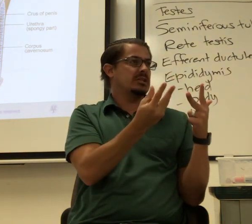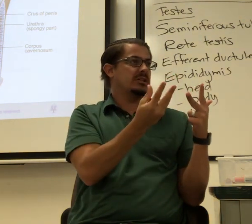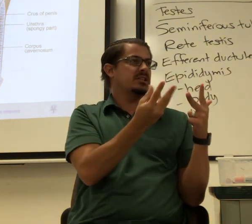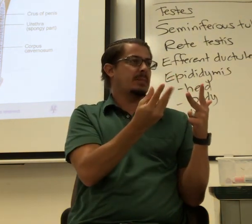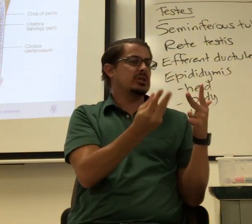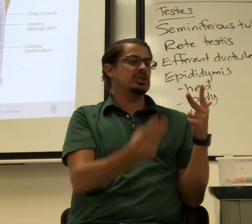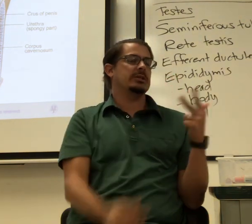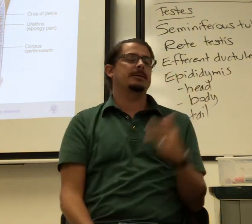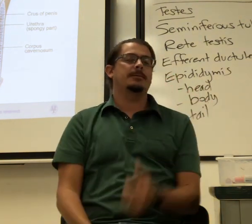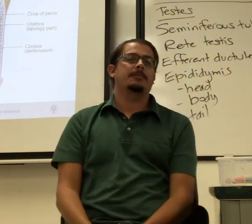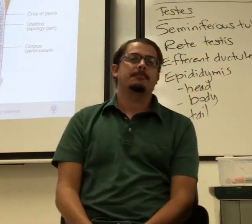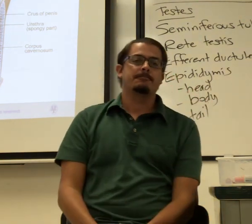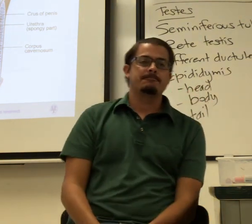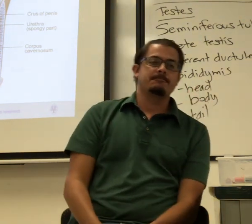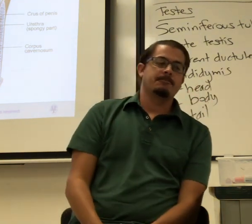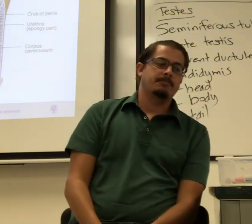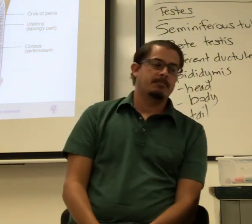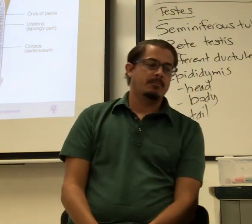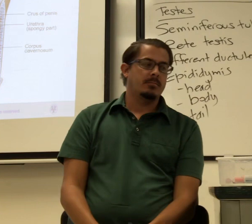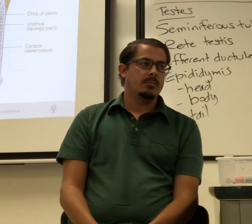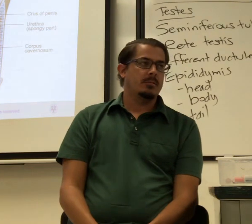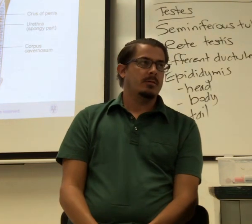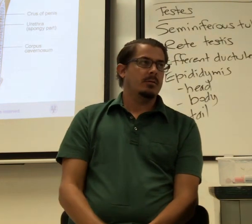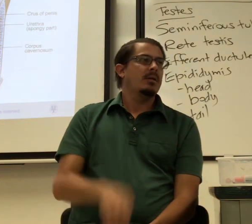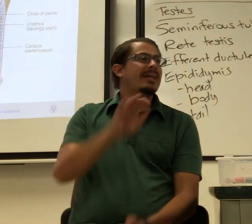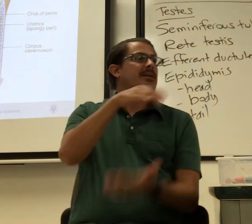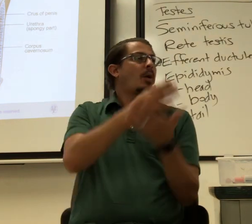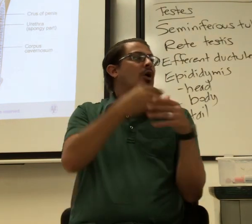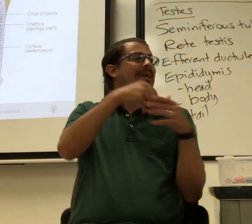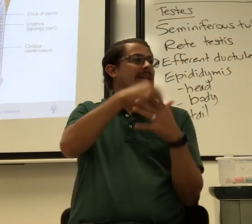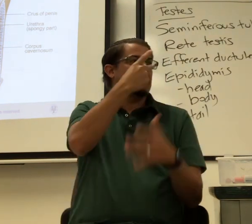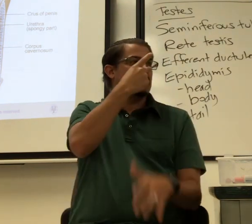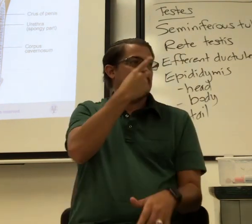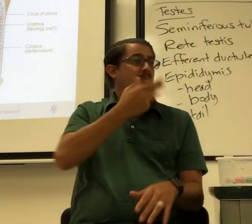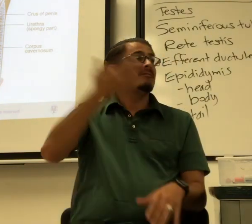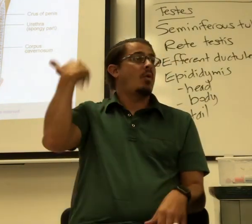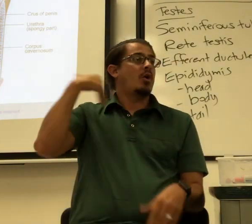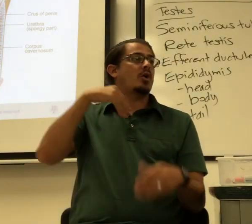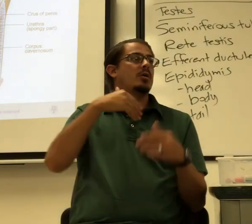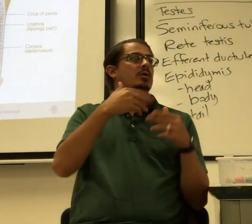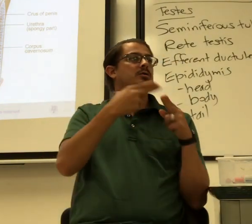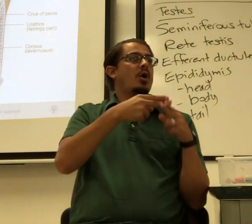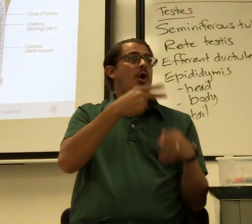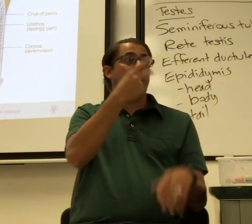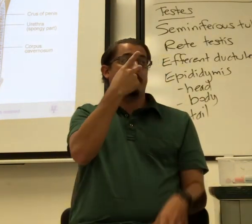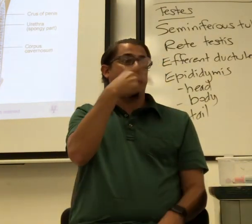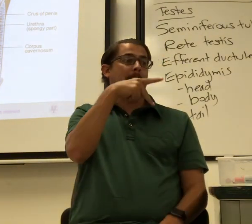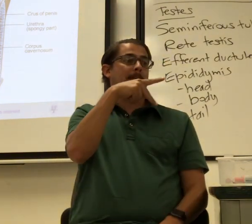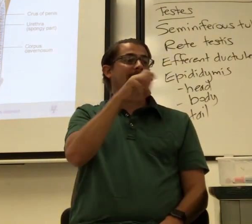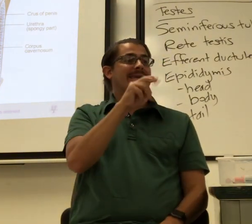and then spongy urethra. The part that's in the penis. It used to be called penile urethra.